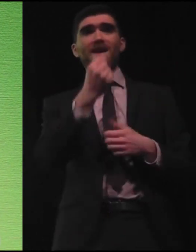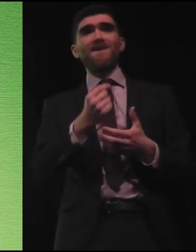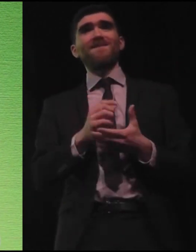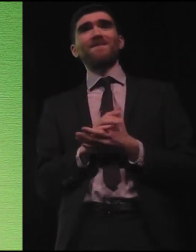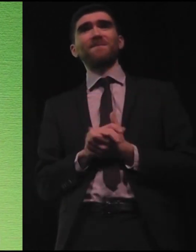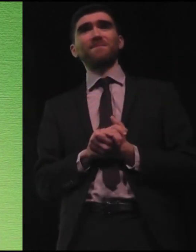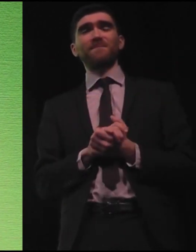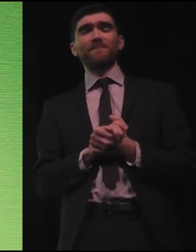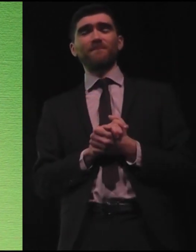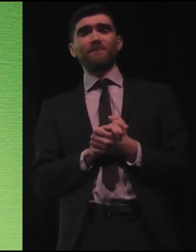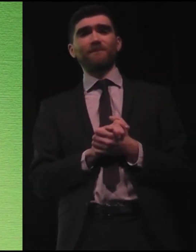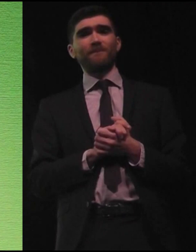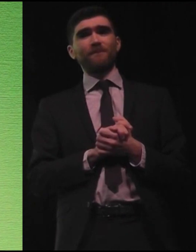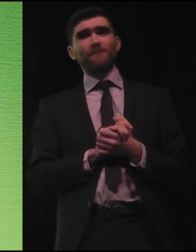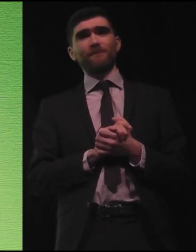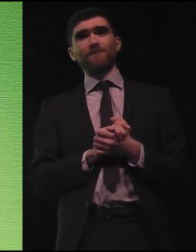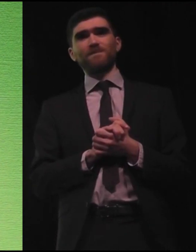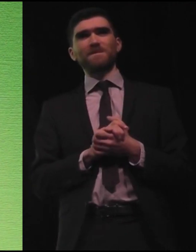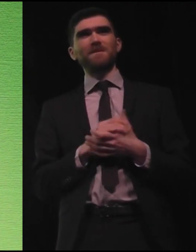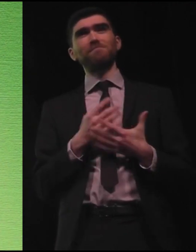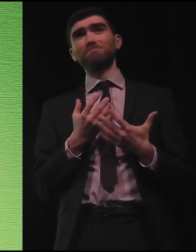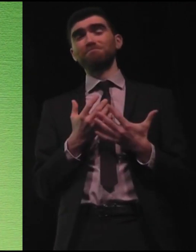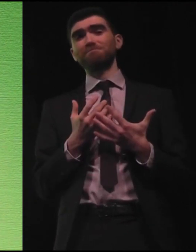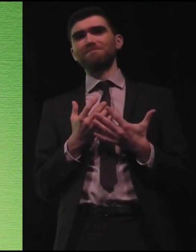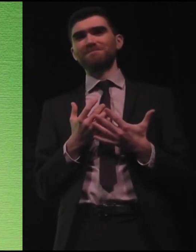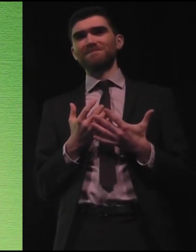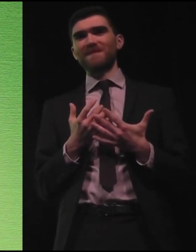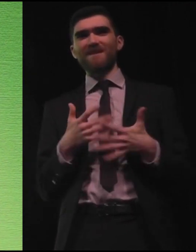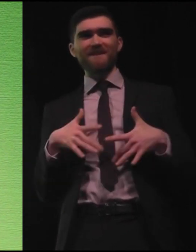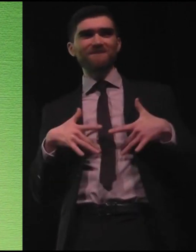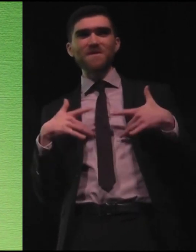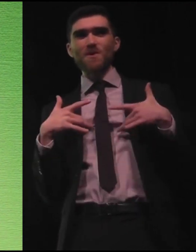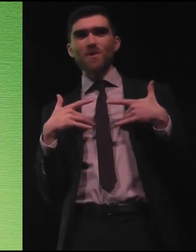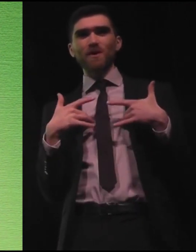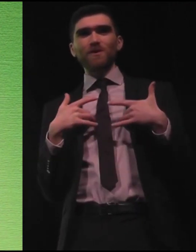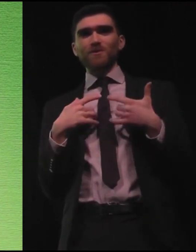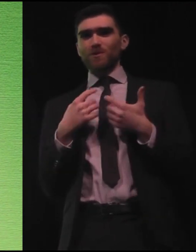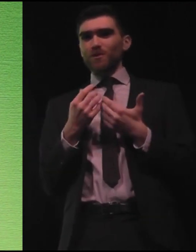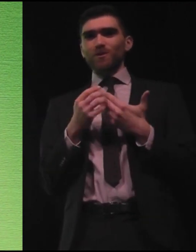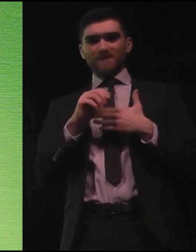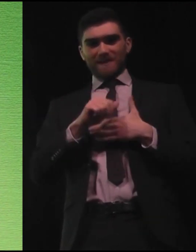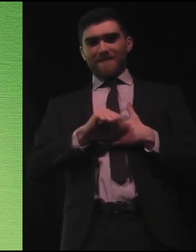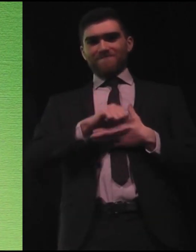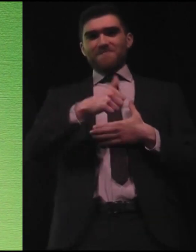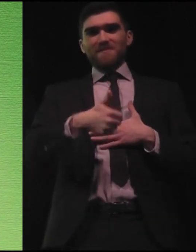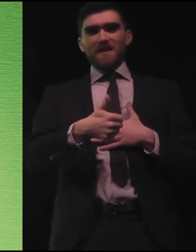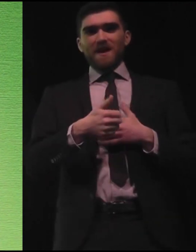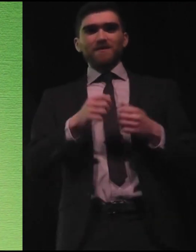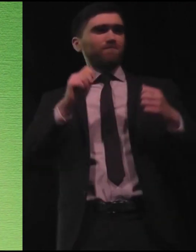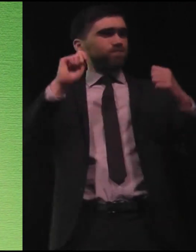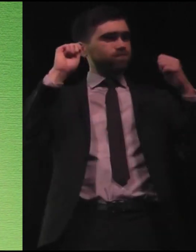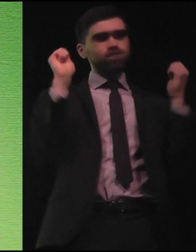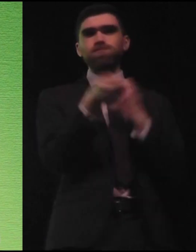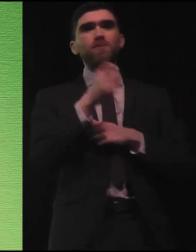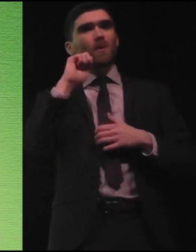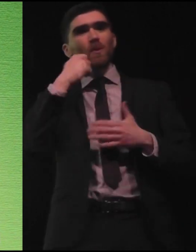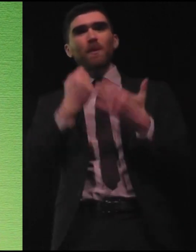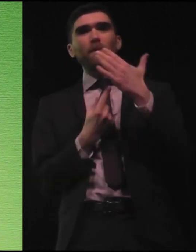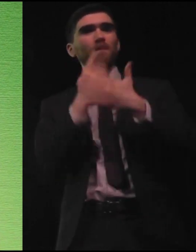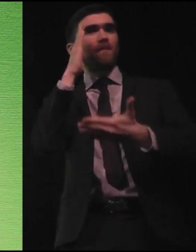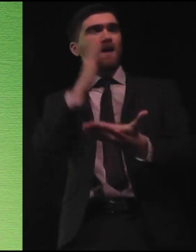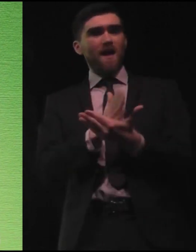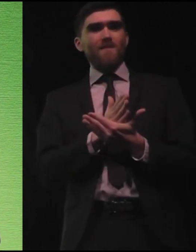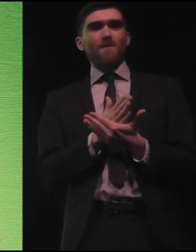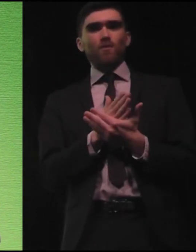cusp of something, on the cusp of change, on the cusp of opportunity, the point at which business